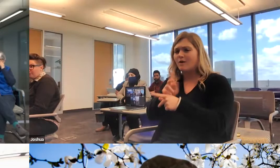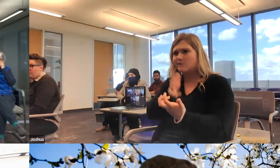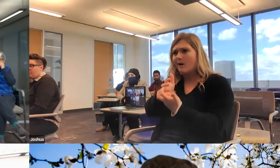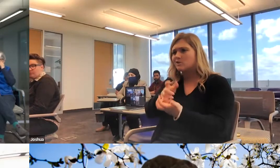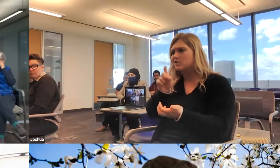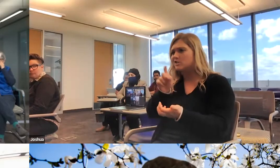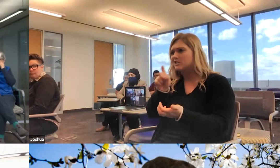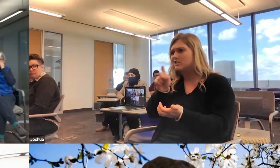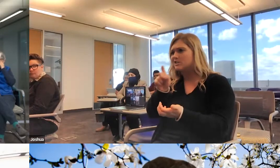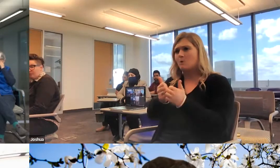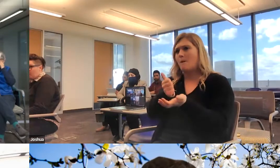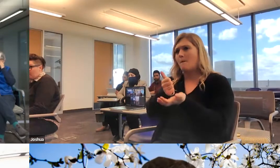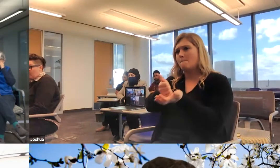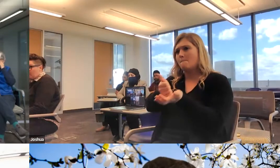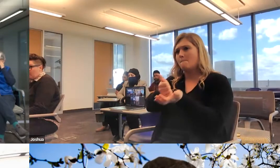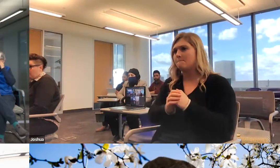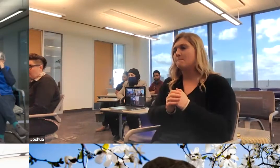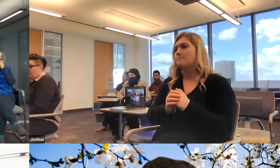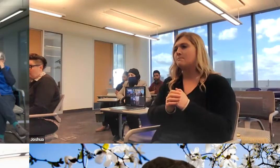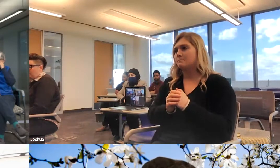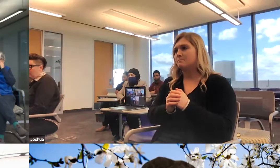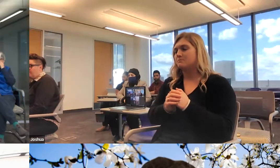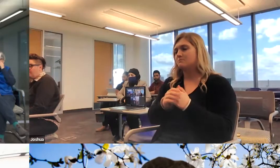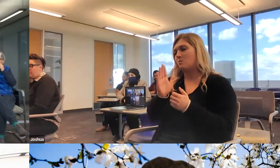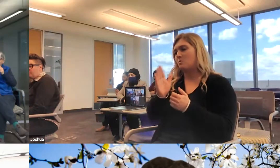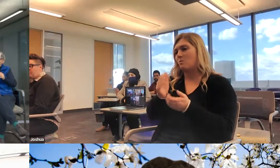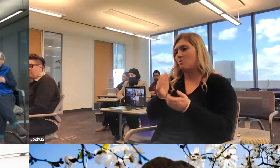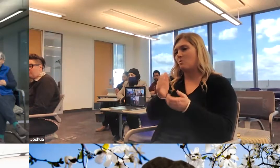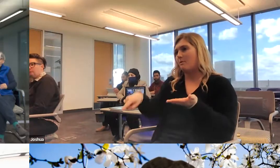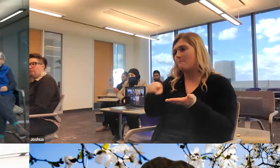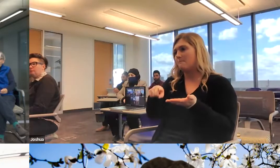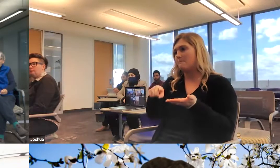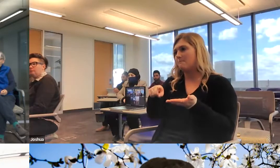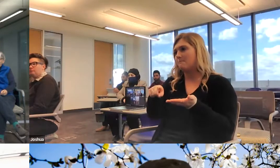accommodation they're approved for, and then helping them